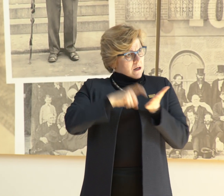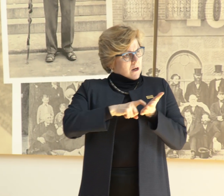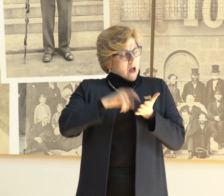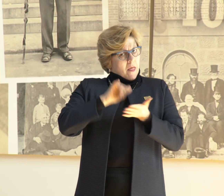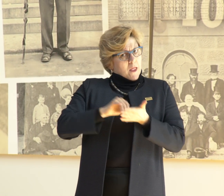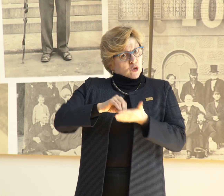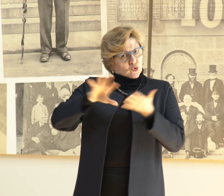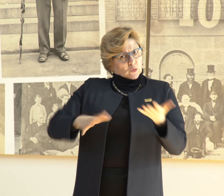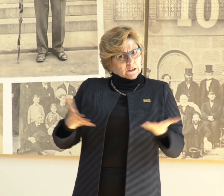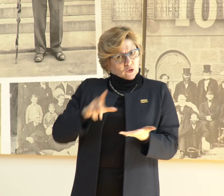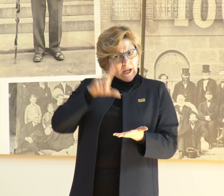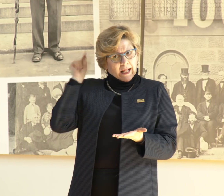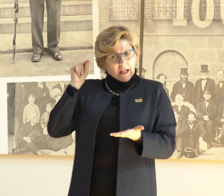were constantly challenging one another.